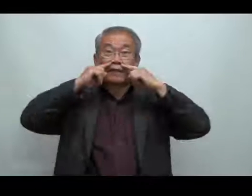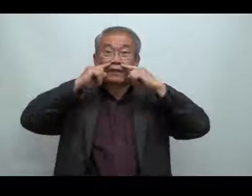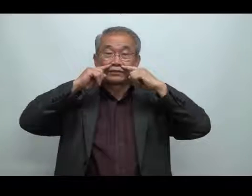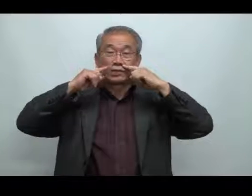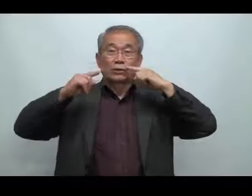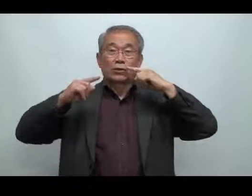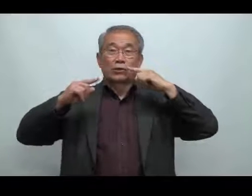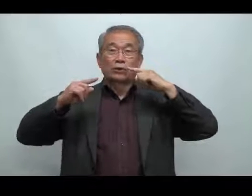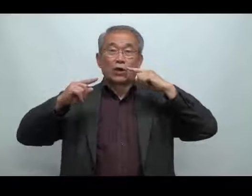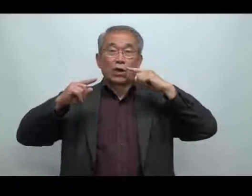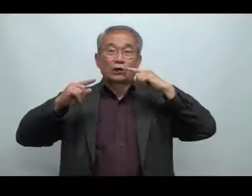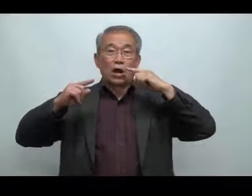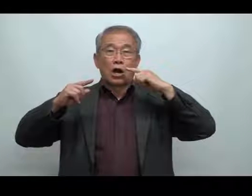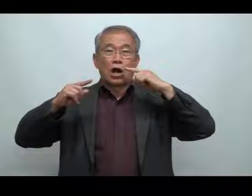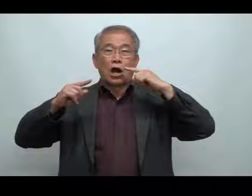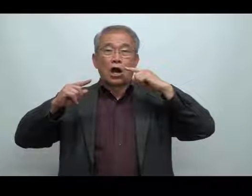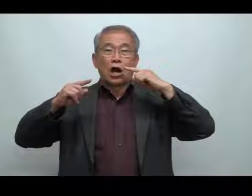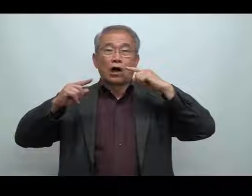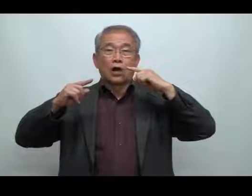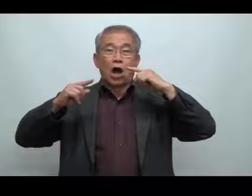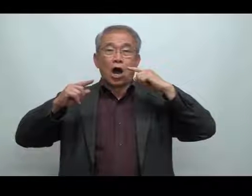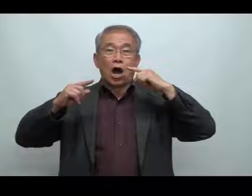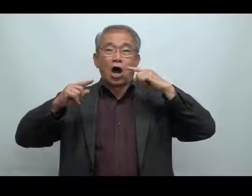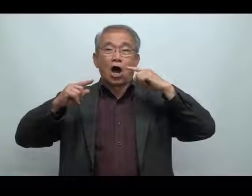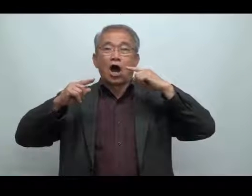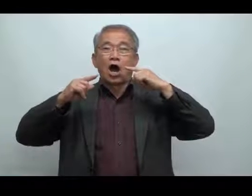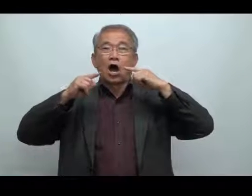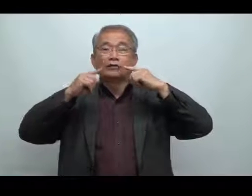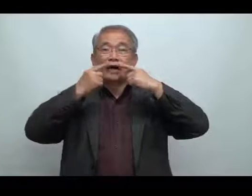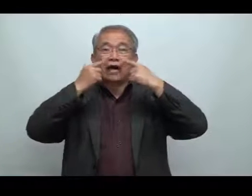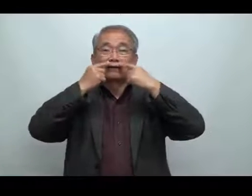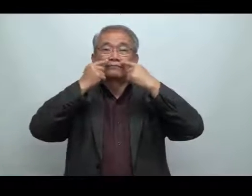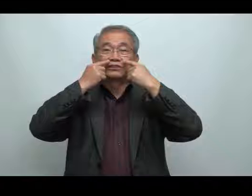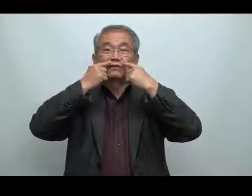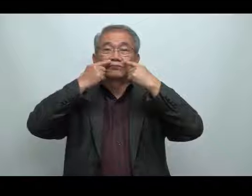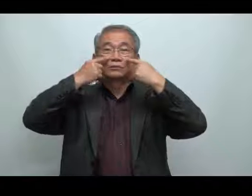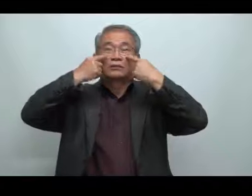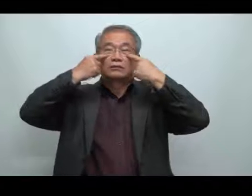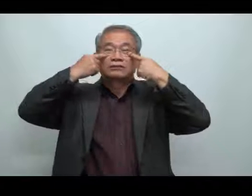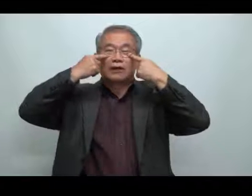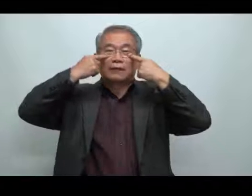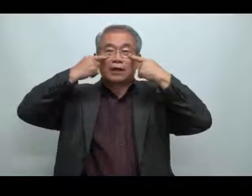part is yo yo yo yo. Now I will shift to turbulent.